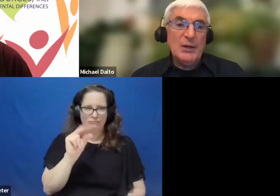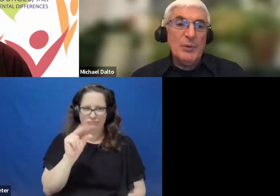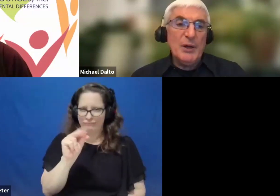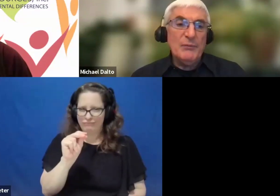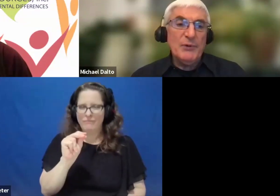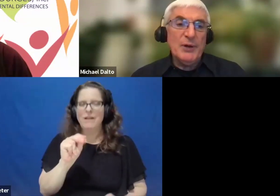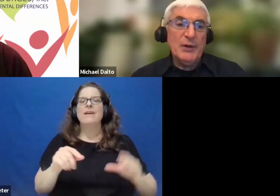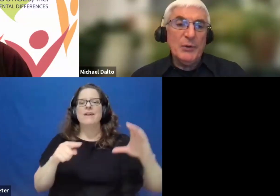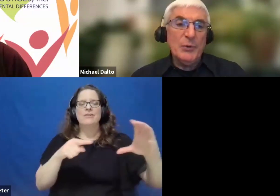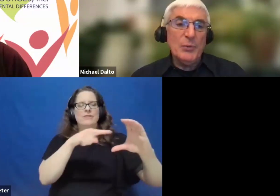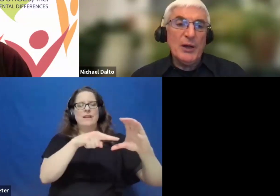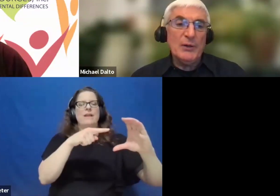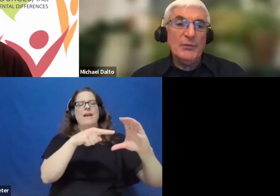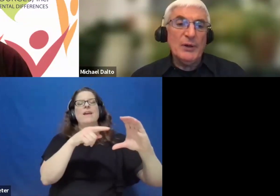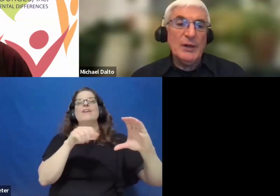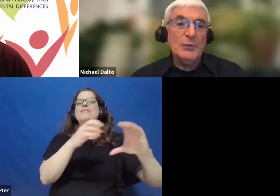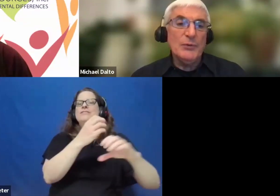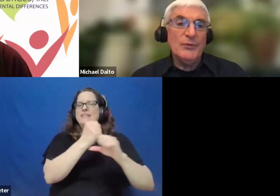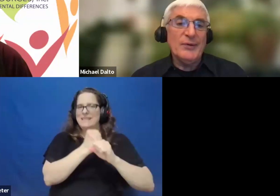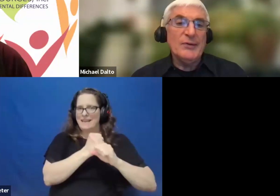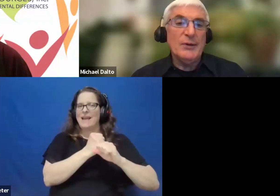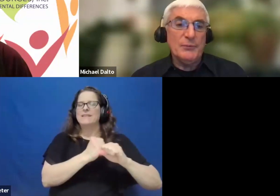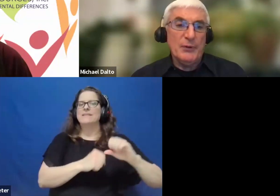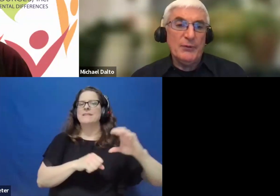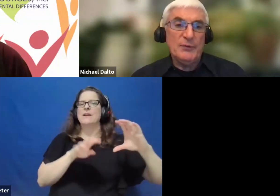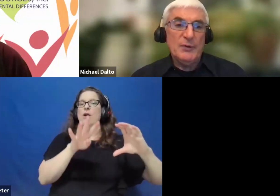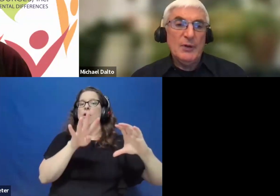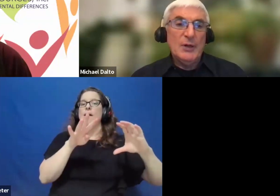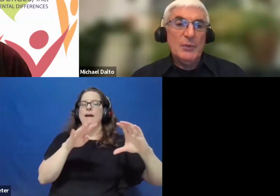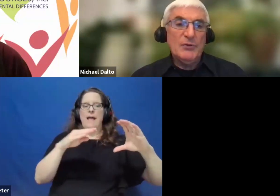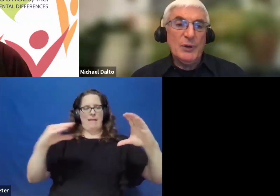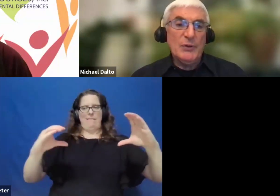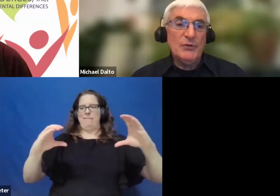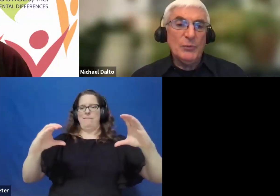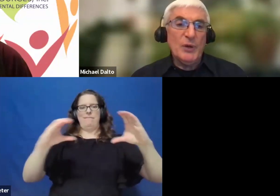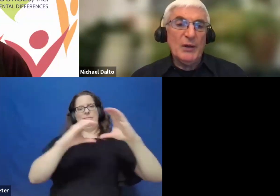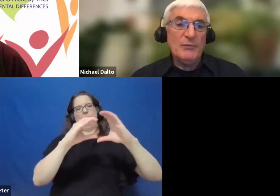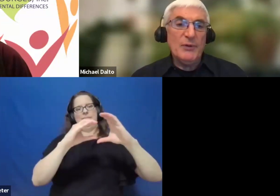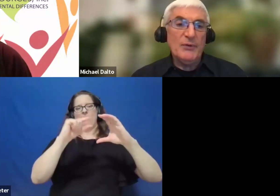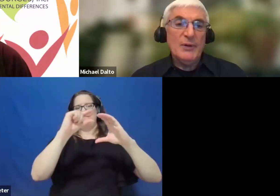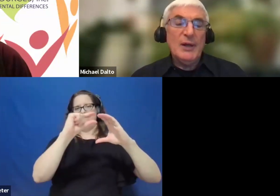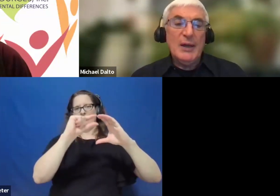she'll get a benefit on your record that equals the difference between the